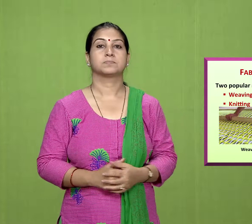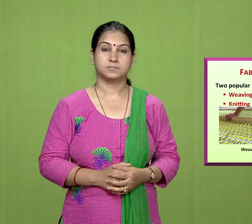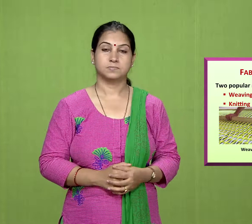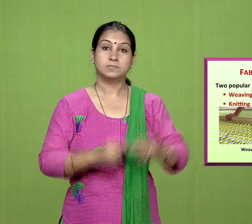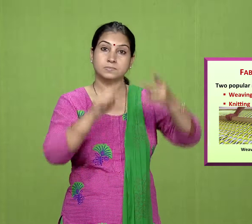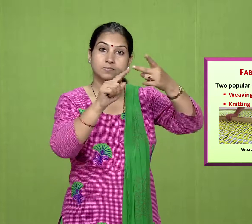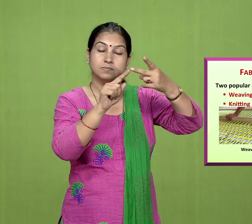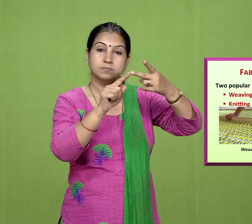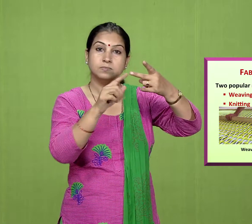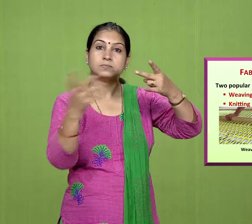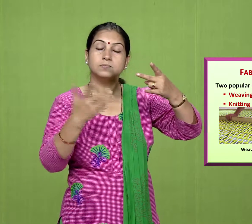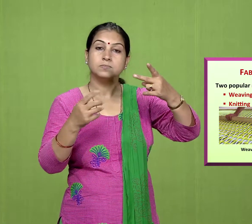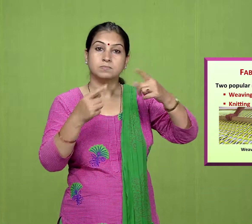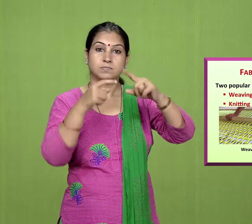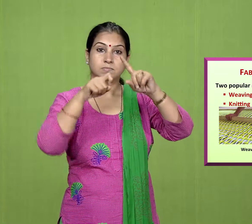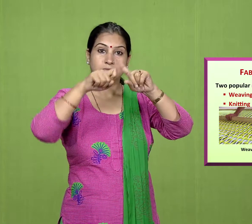The second is knitting.